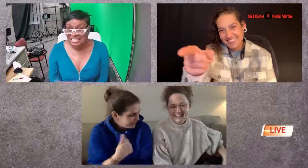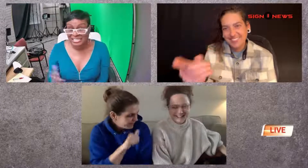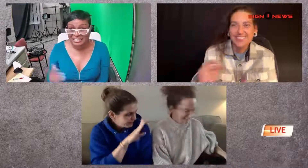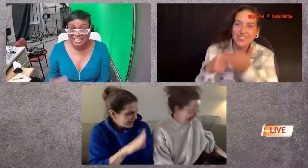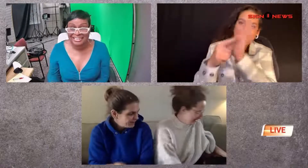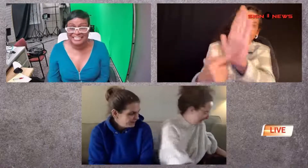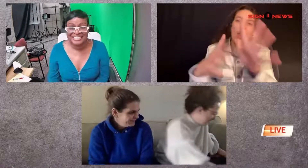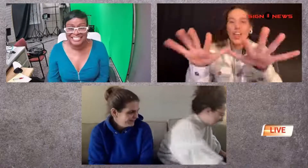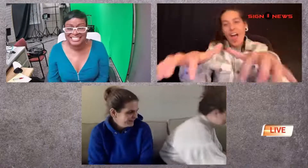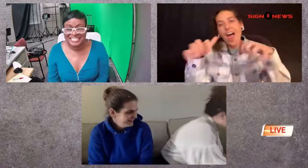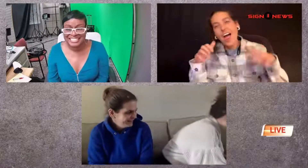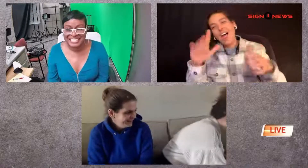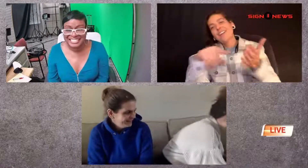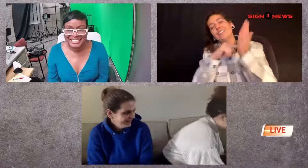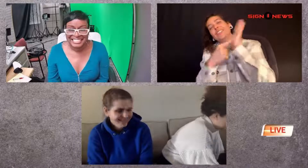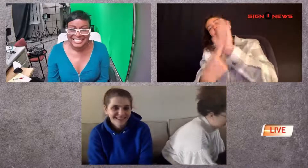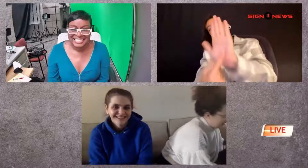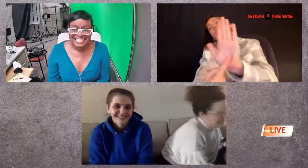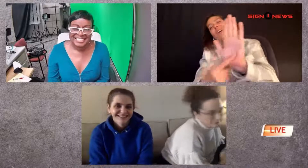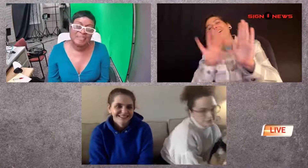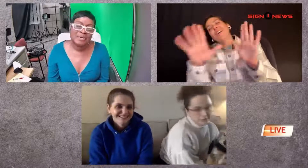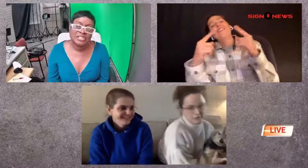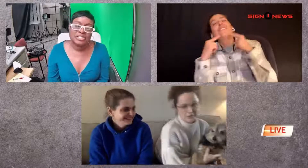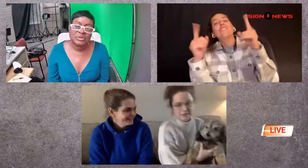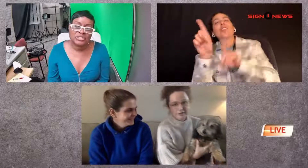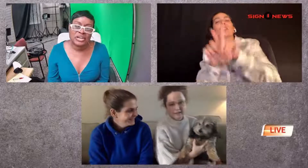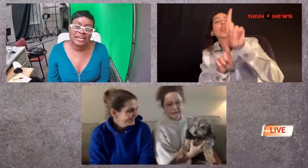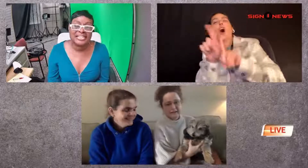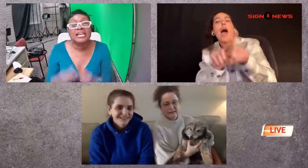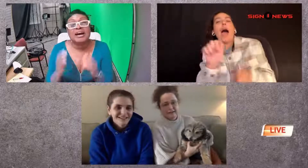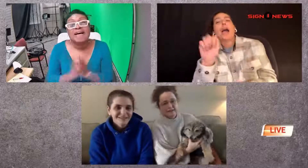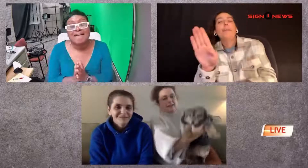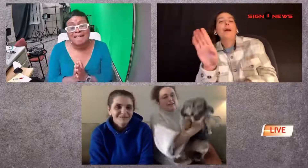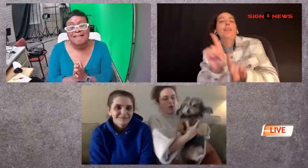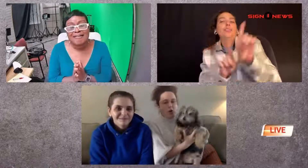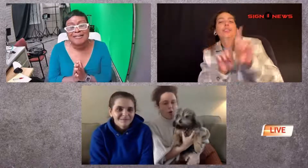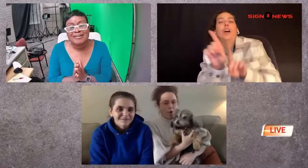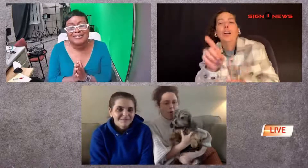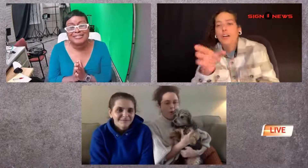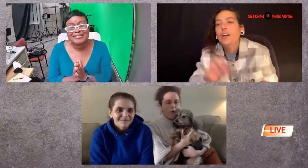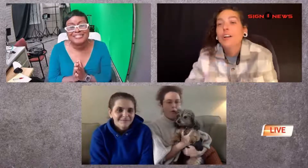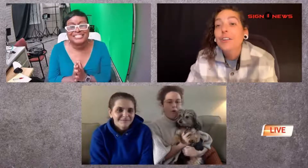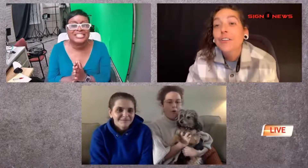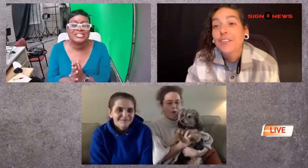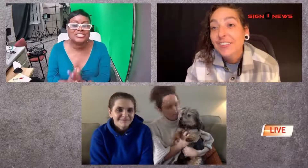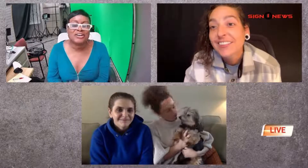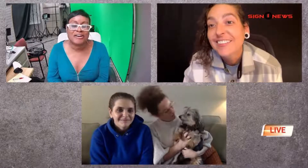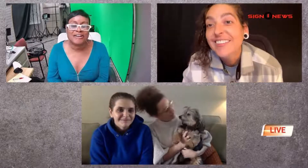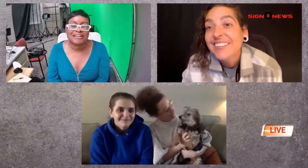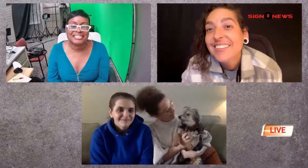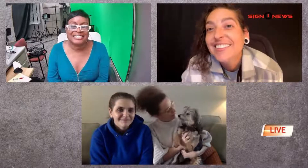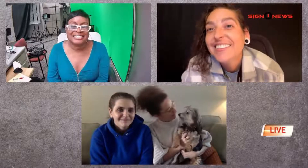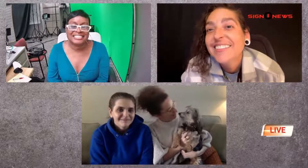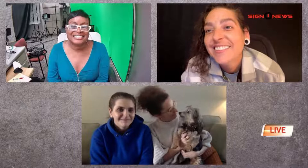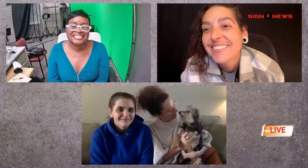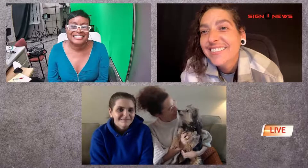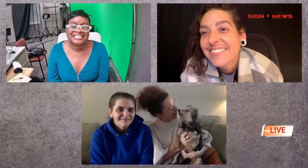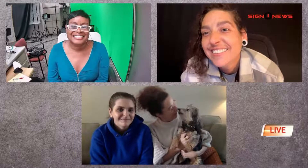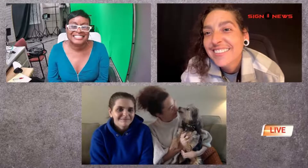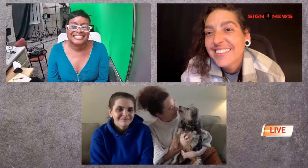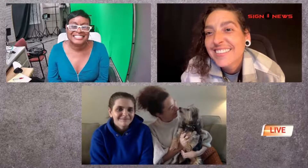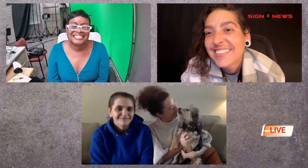and she's here now. Come on, show her to the audience. Oh, she's a star.